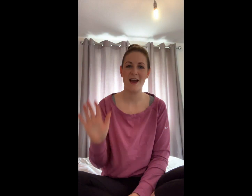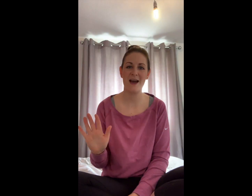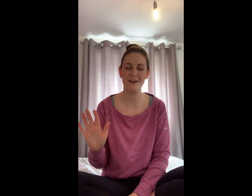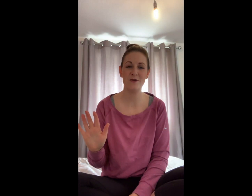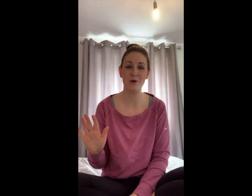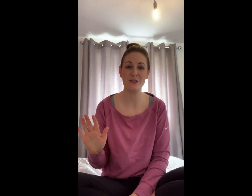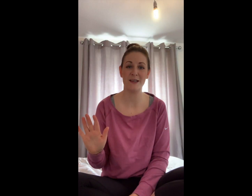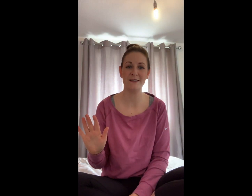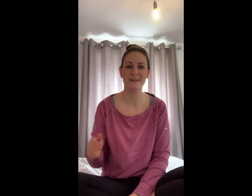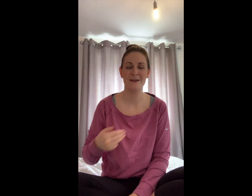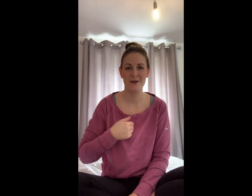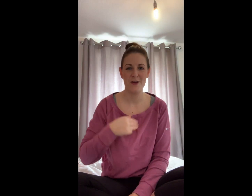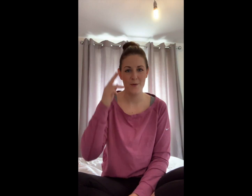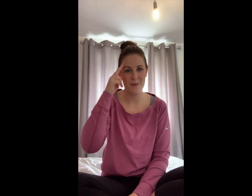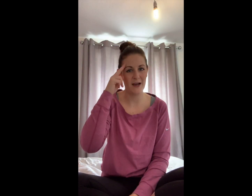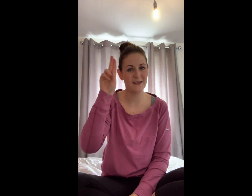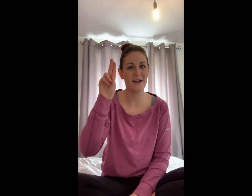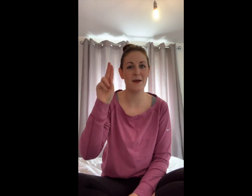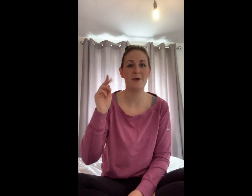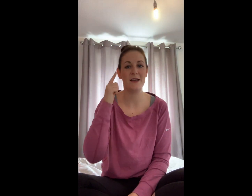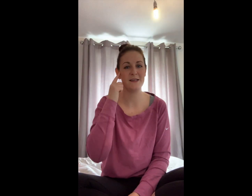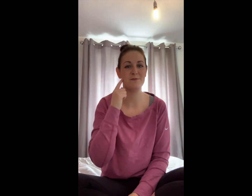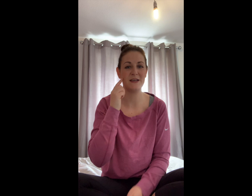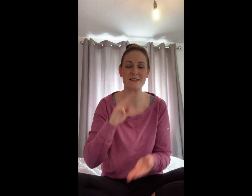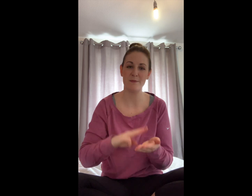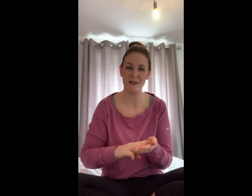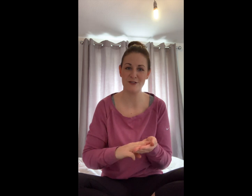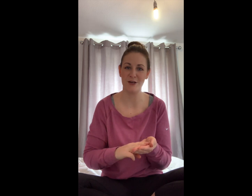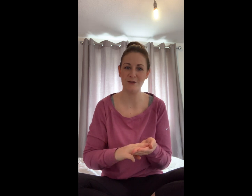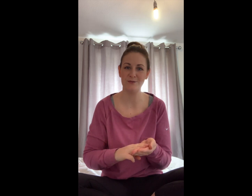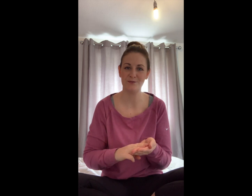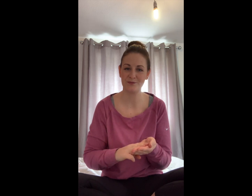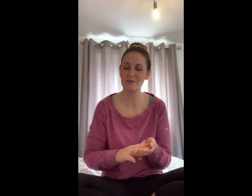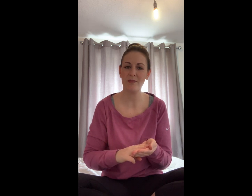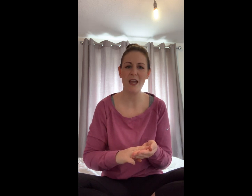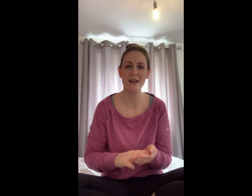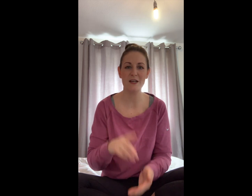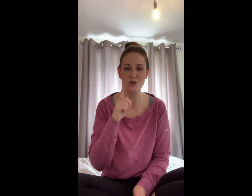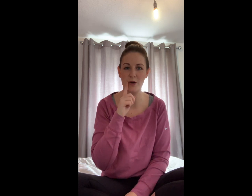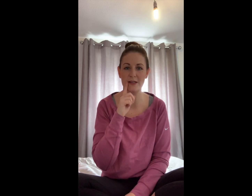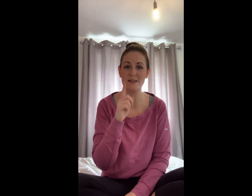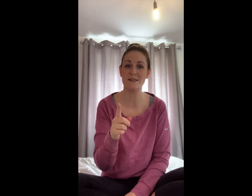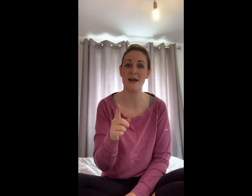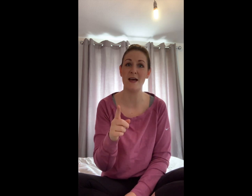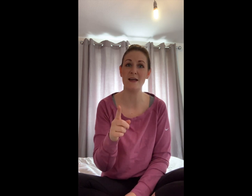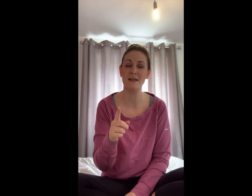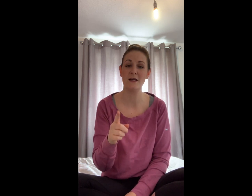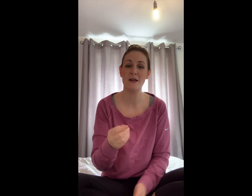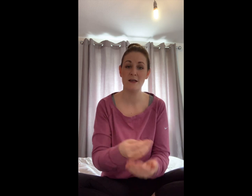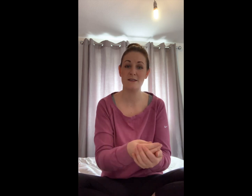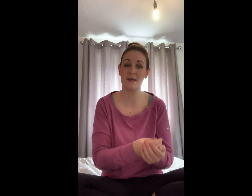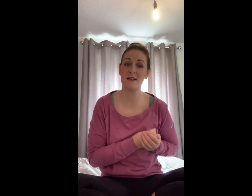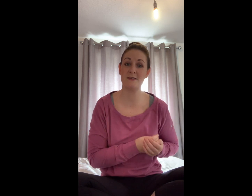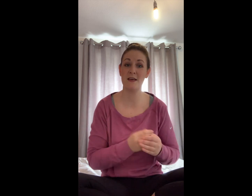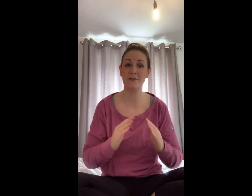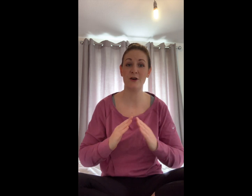Hi everybody, my name is Miss Mantle and I just wanted to say, stay safe at